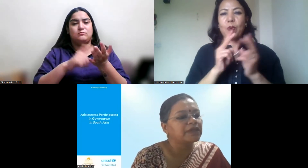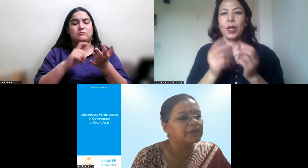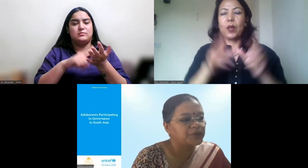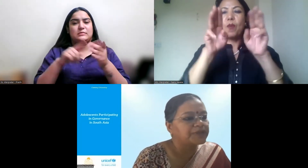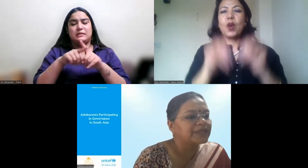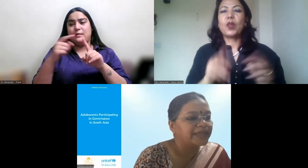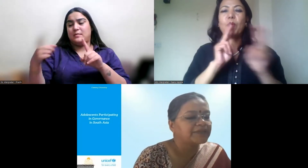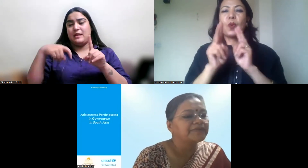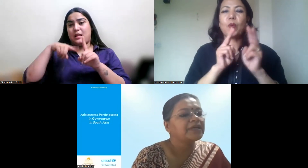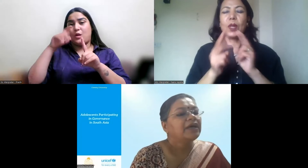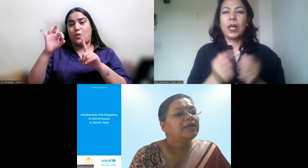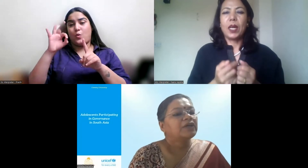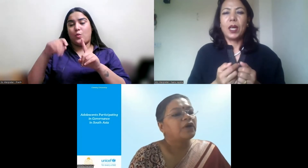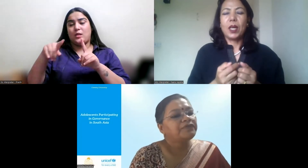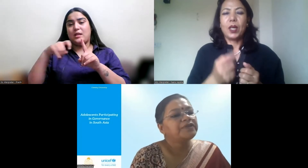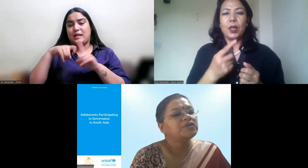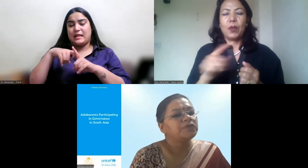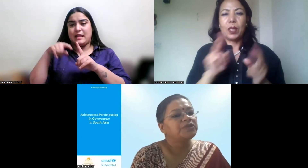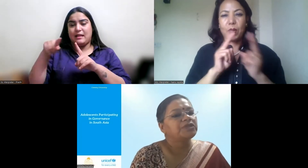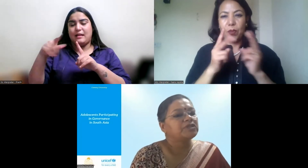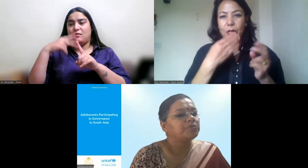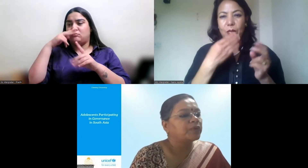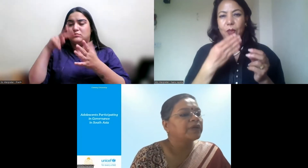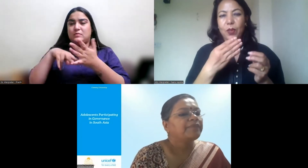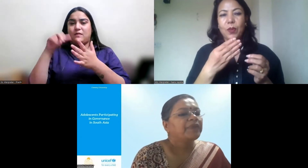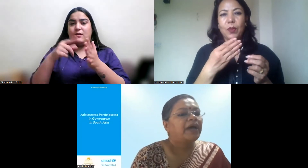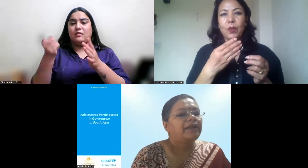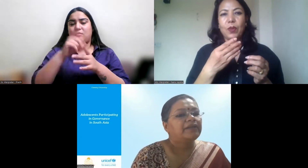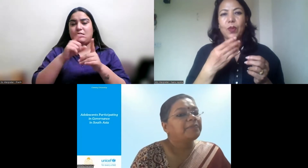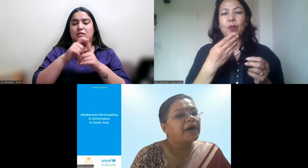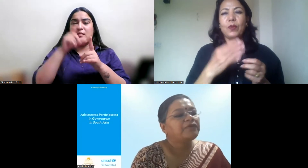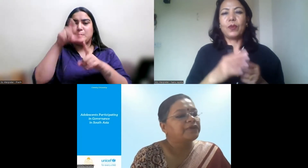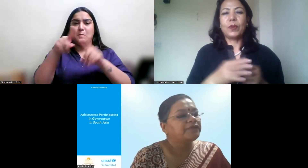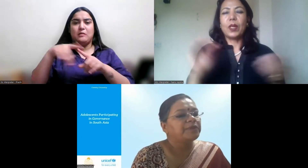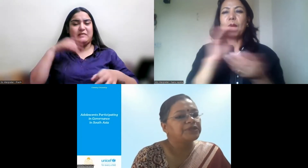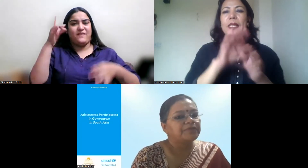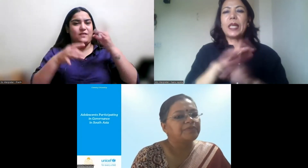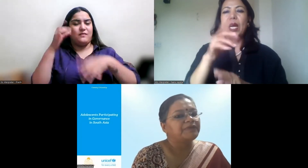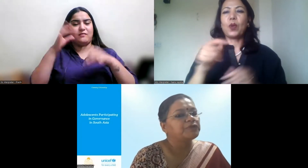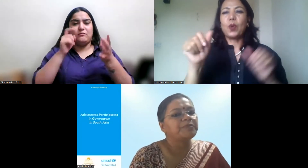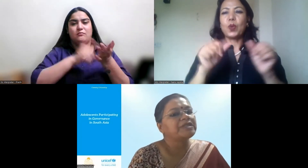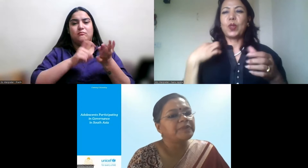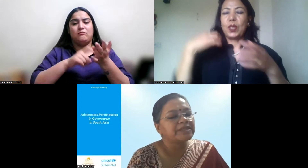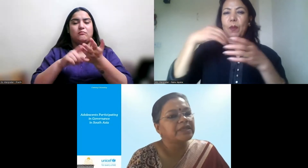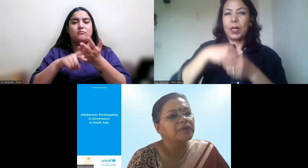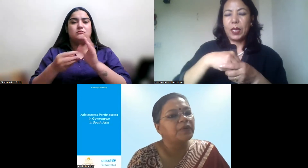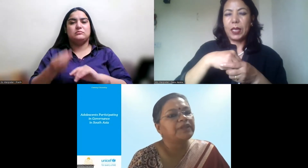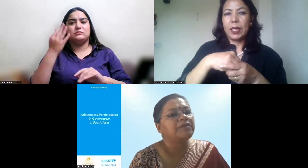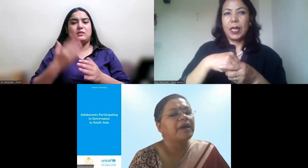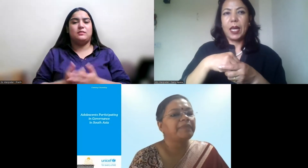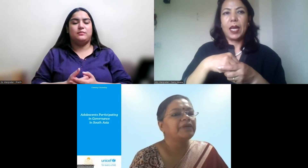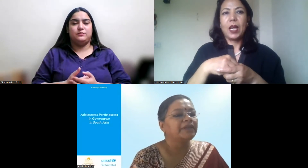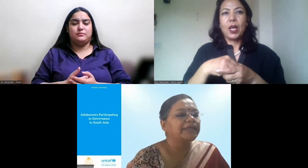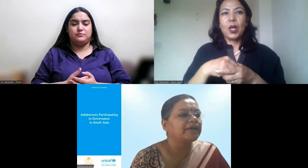of the children's collectives, the confidence with which they spoke, and the power of information, which was based basically on